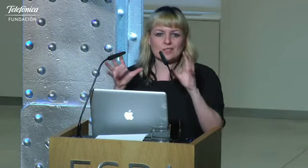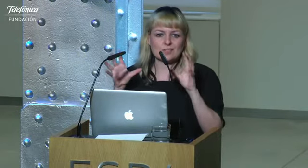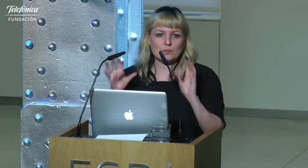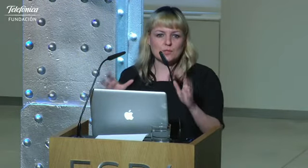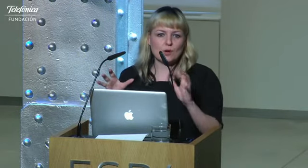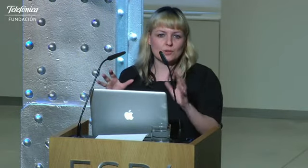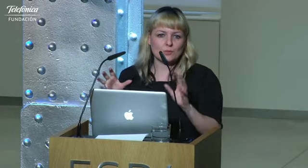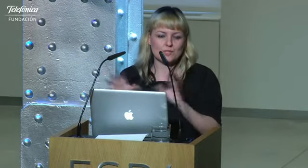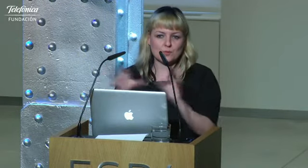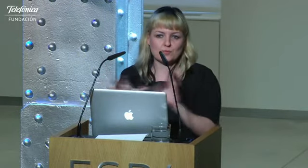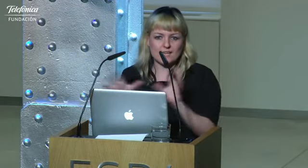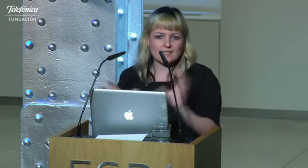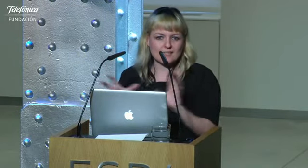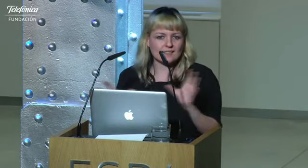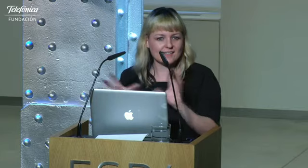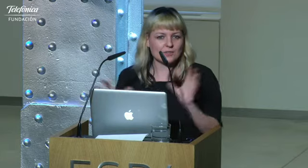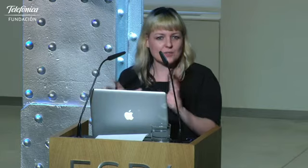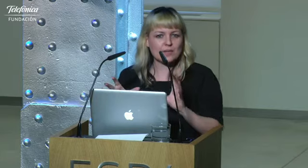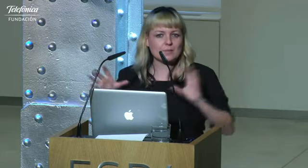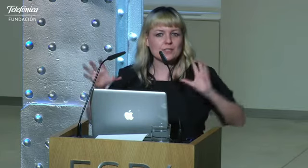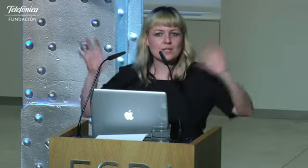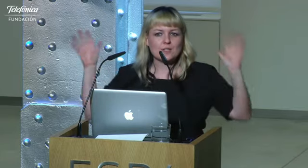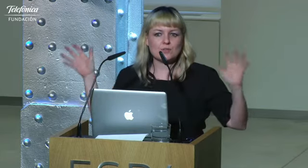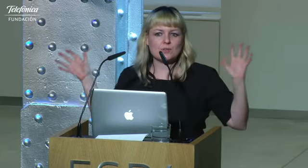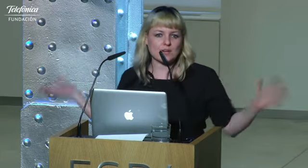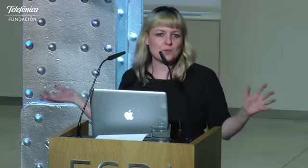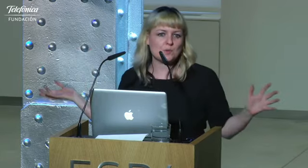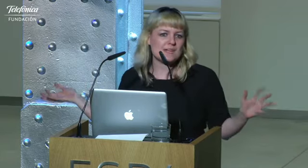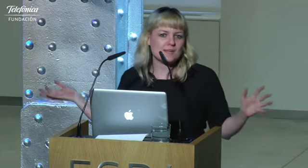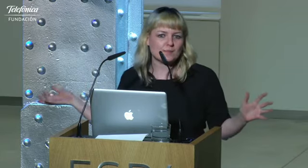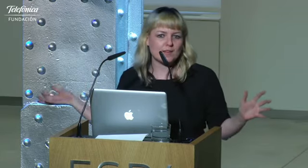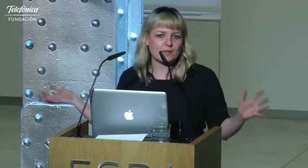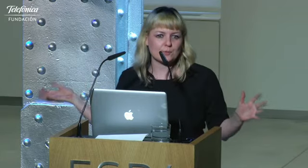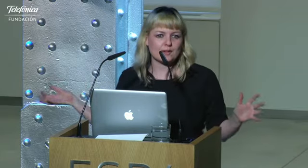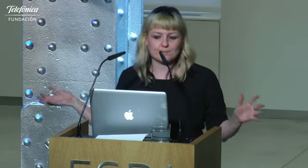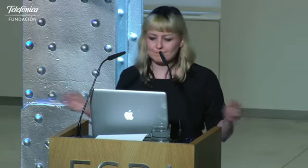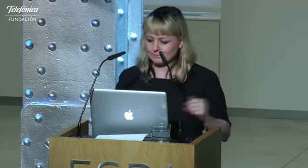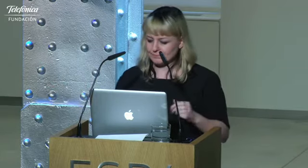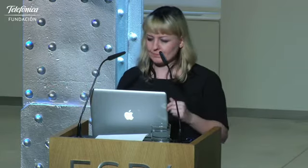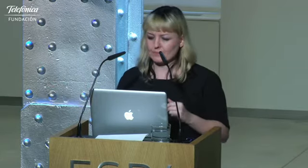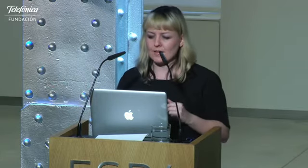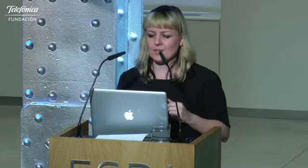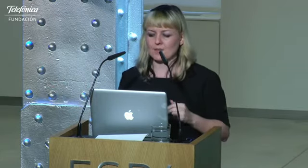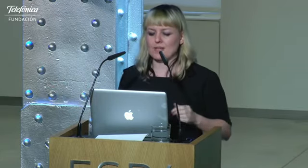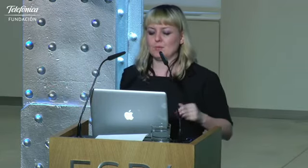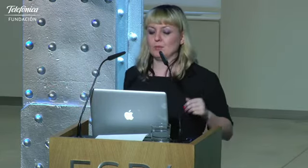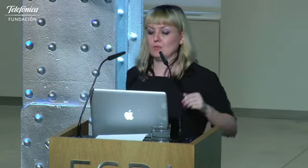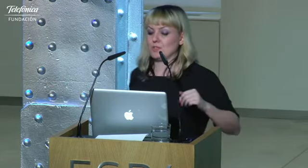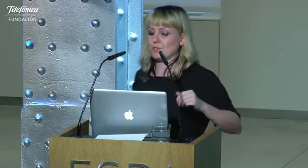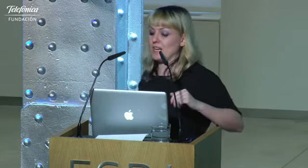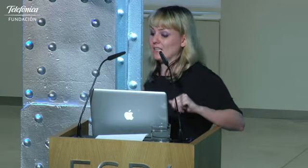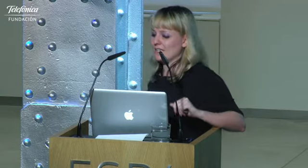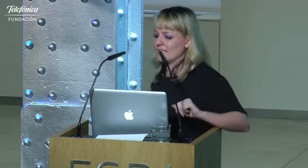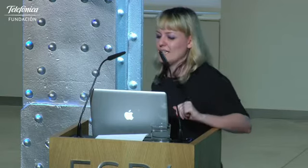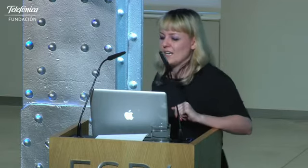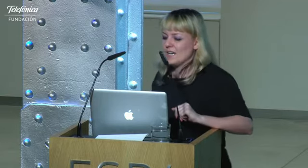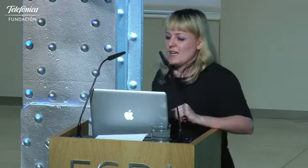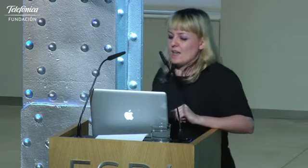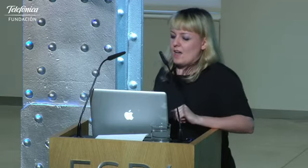out beyond what is represented in the script to the actual medium there as well. Another example of an